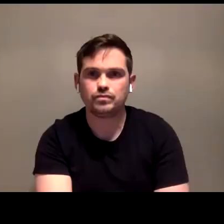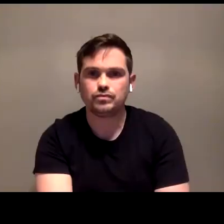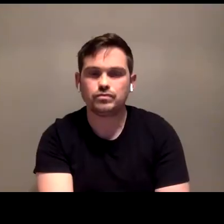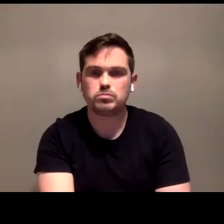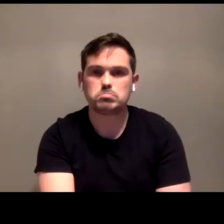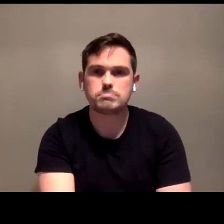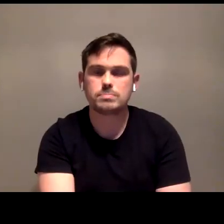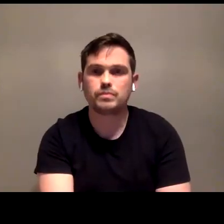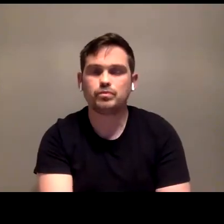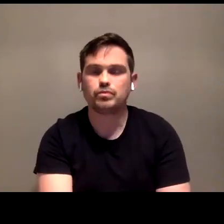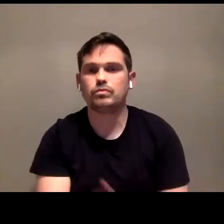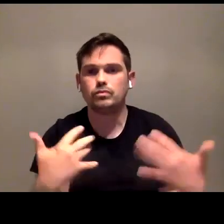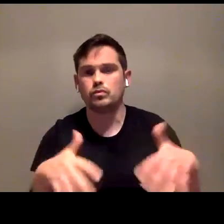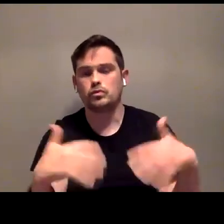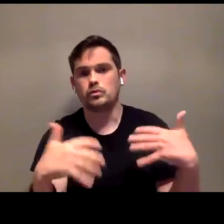Wow.